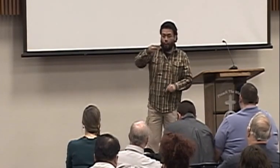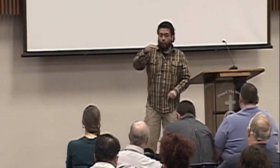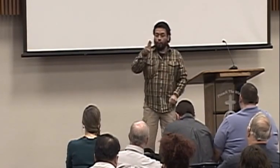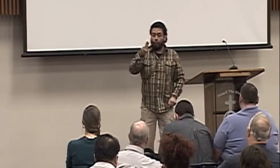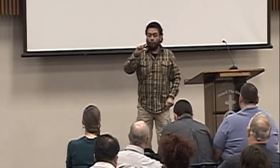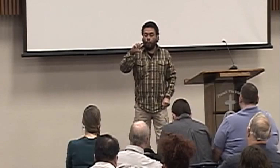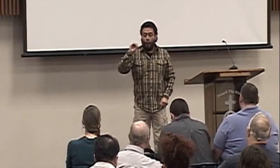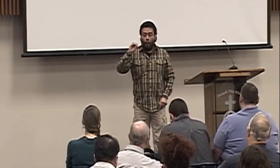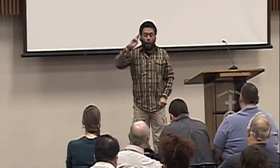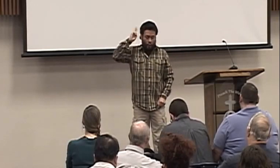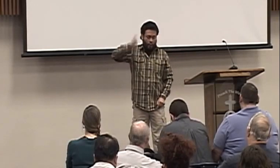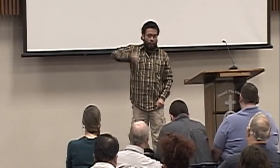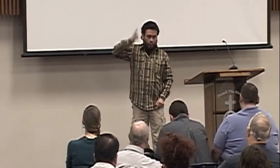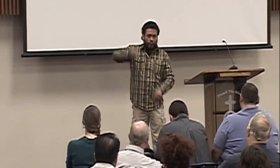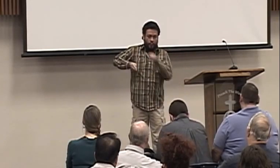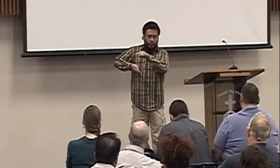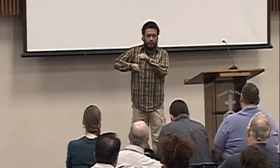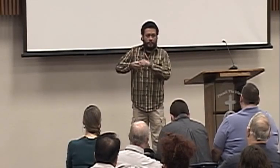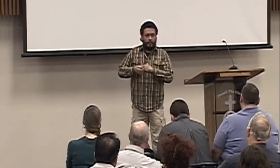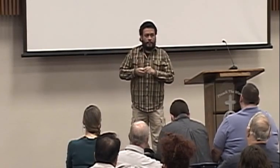guy, Hugo is his name.